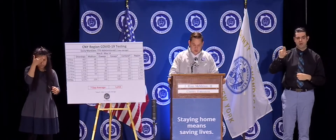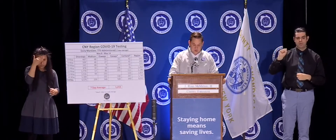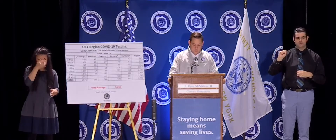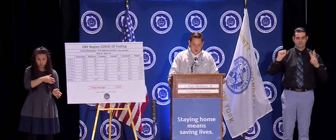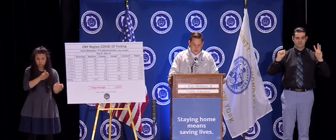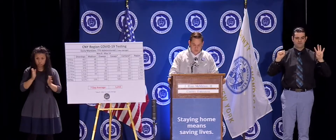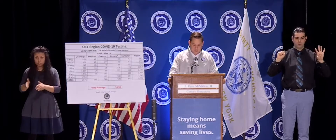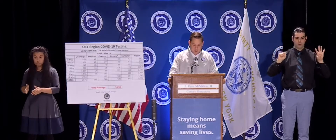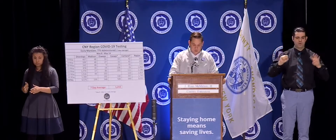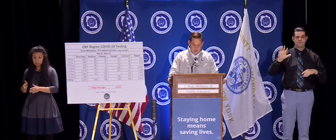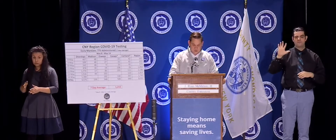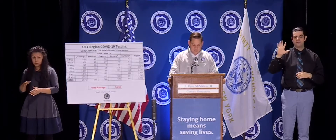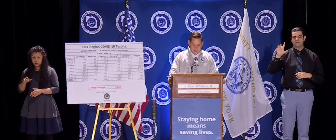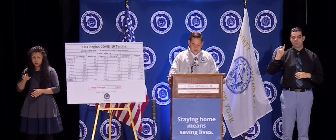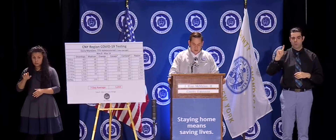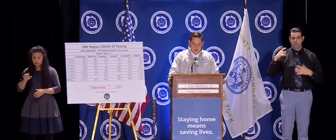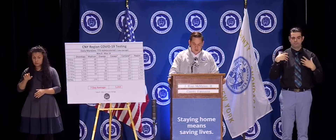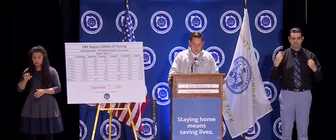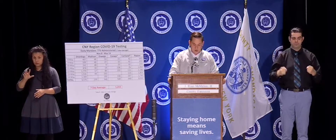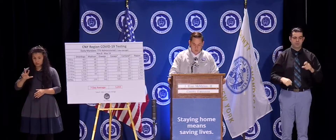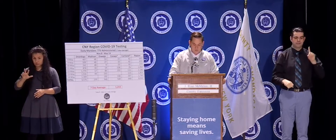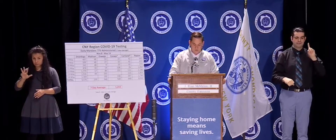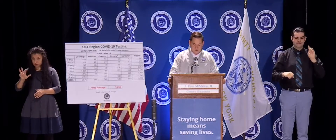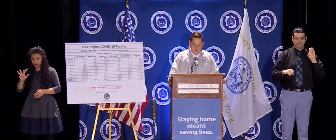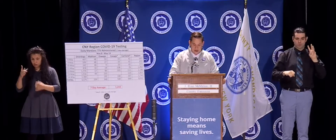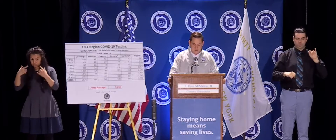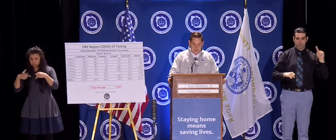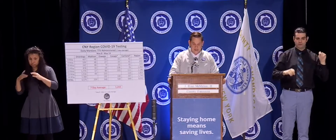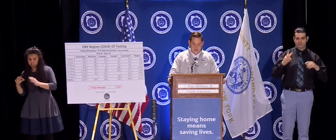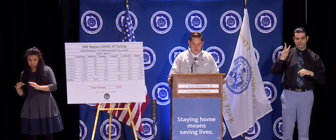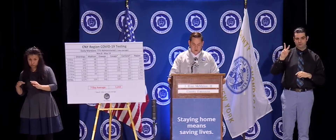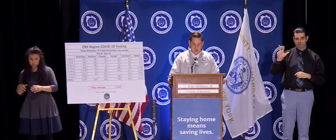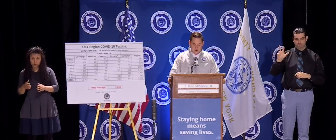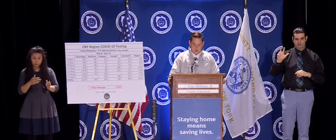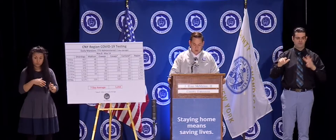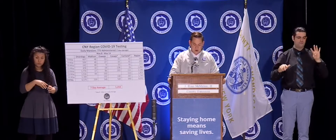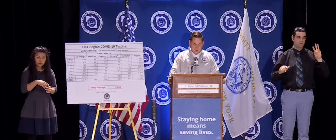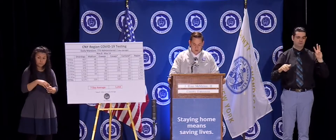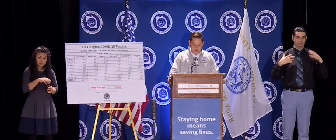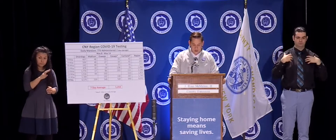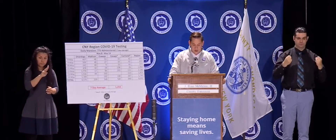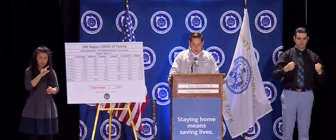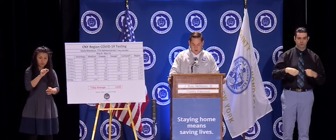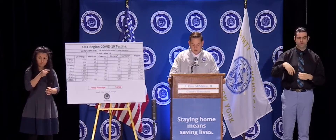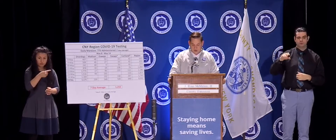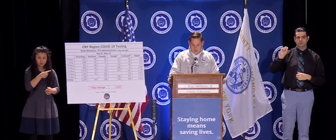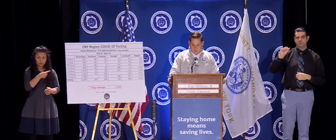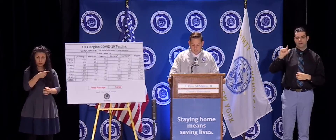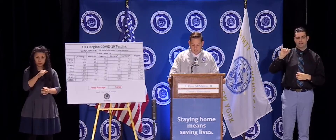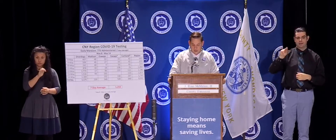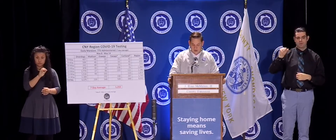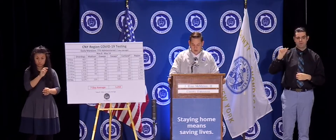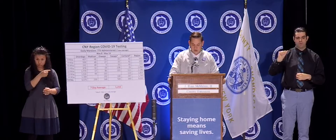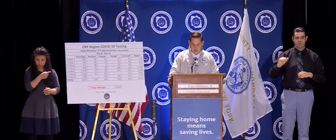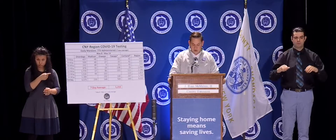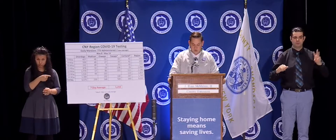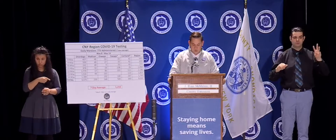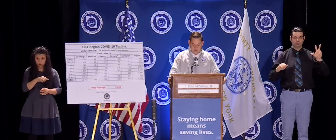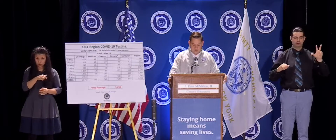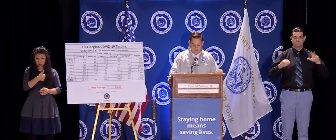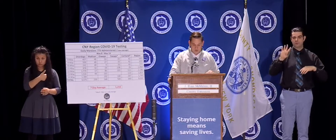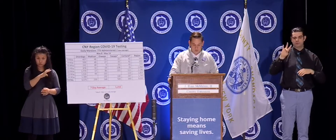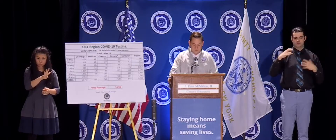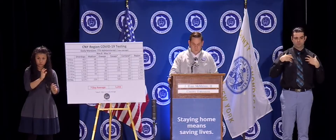63 cases, 47 recoveries. Cicero, 55 cases, 33 recoveries. Camillus, 48 cases,